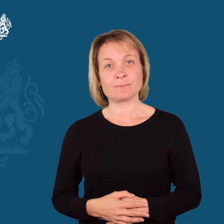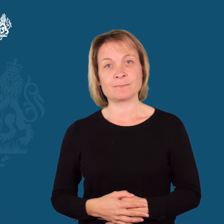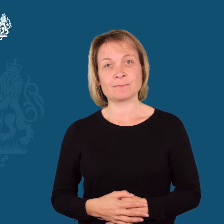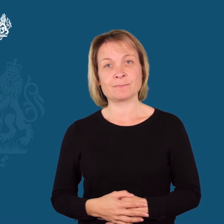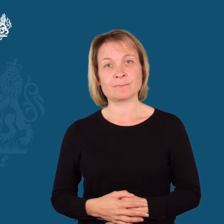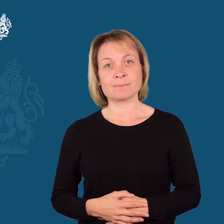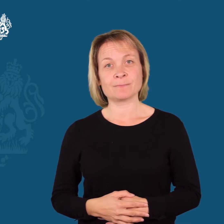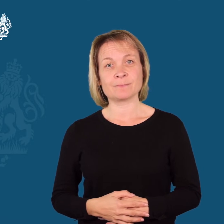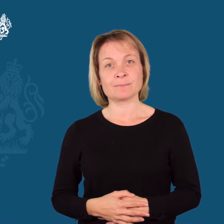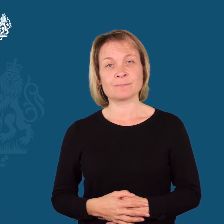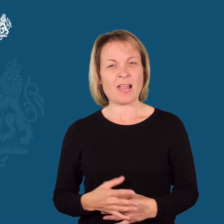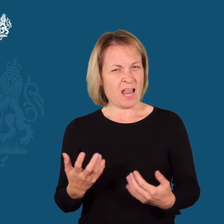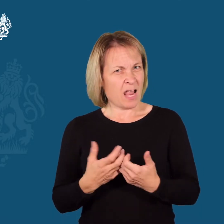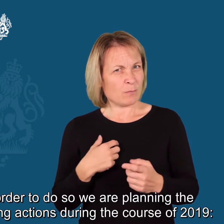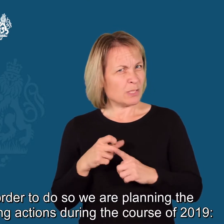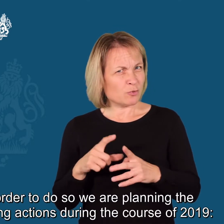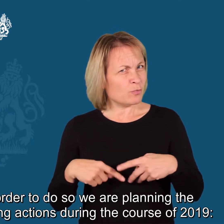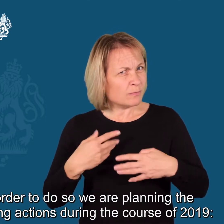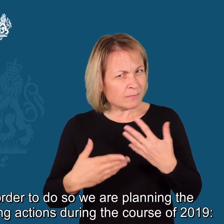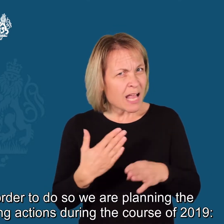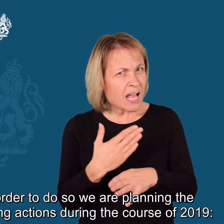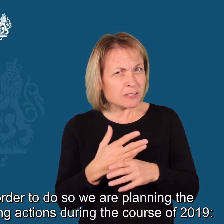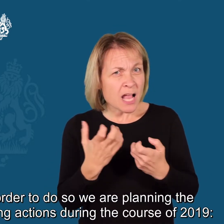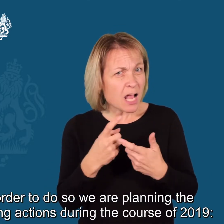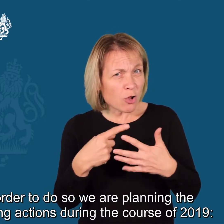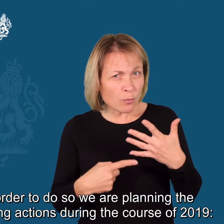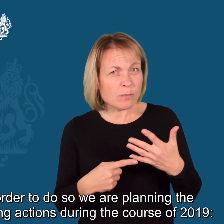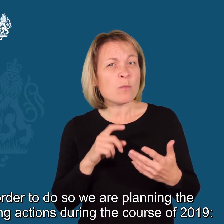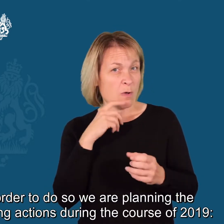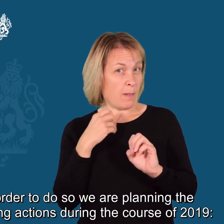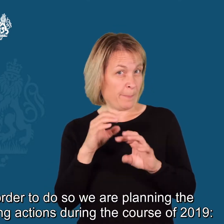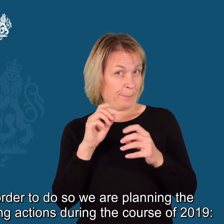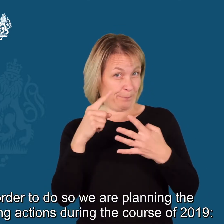In order to do so, we are planning the following actions during the course of 2019.